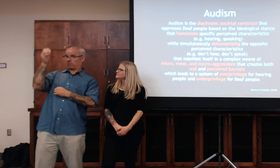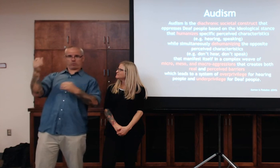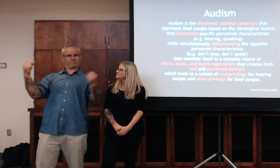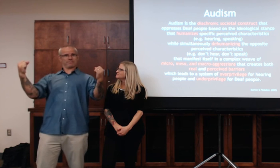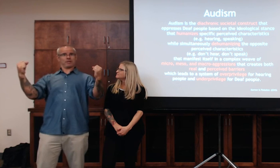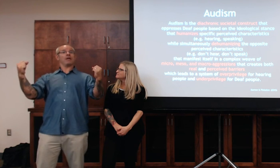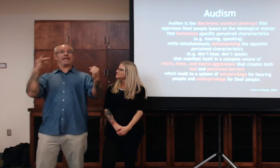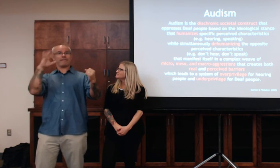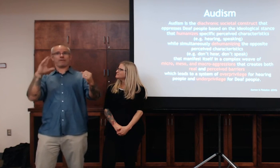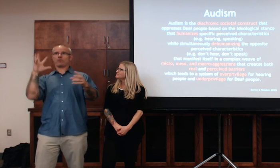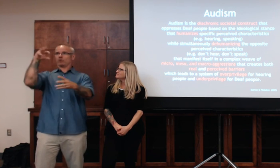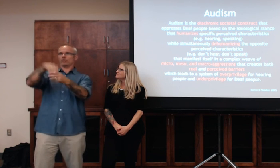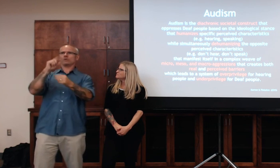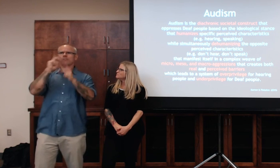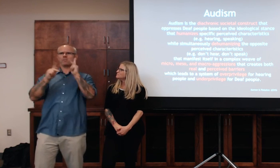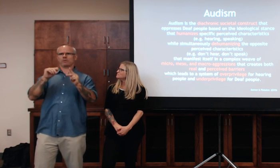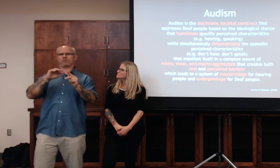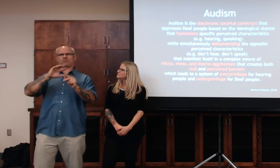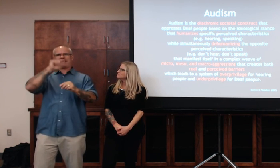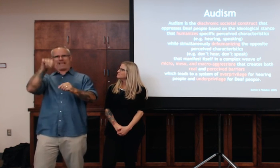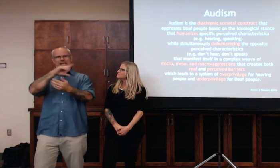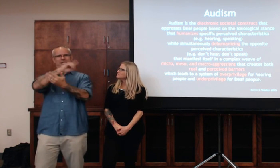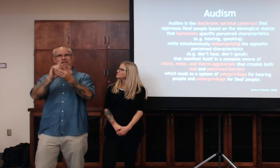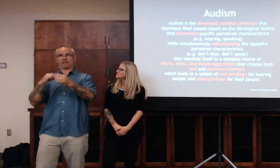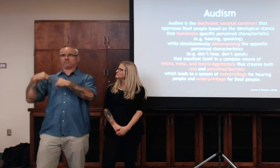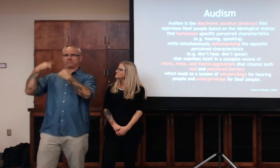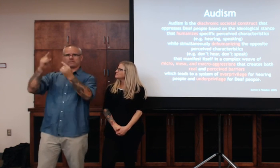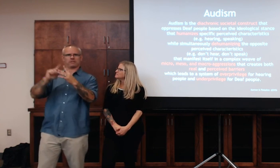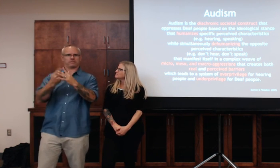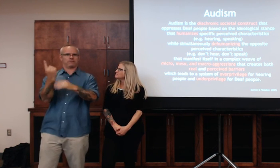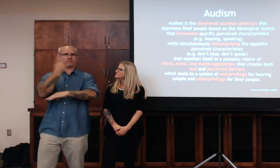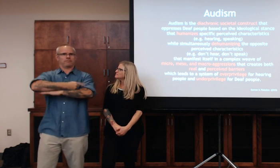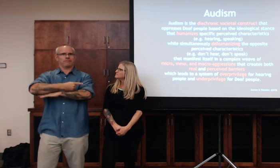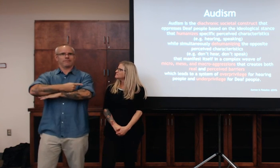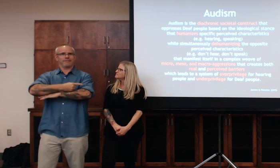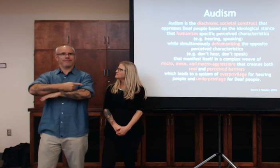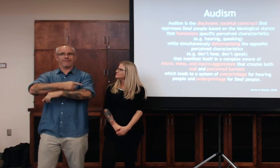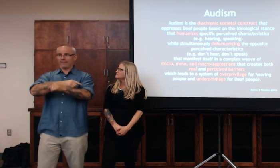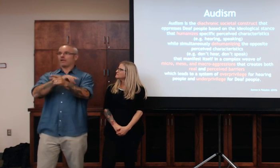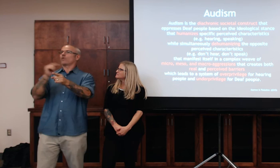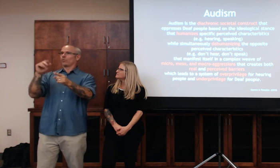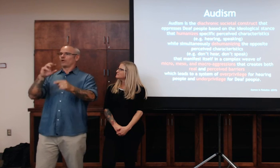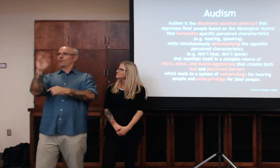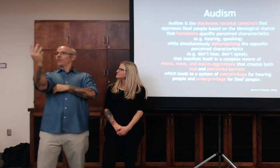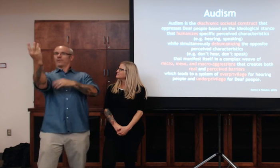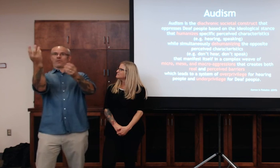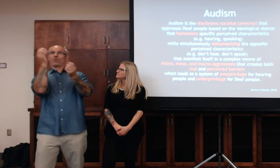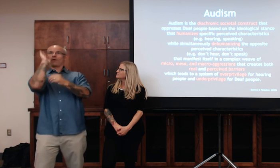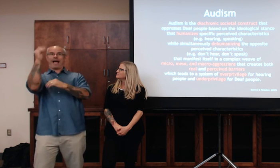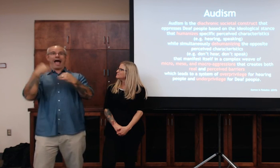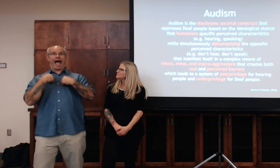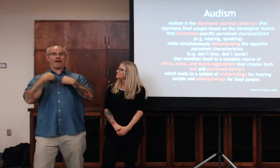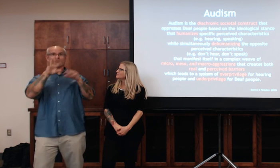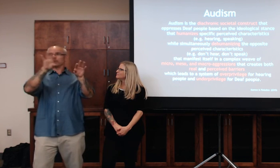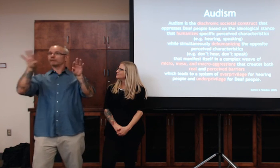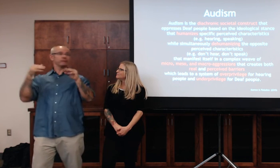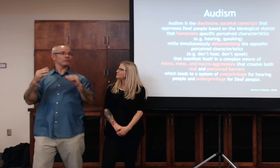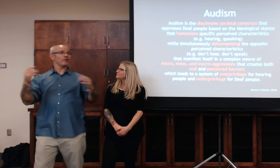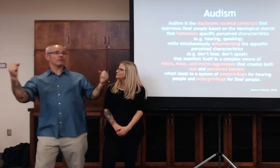hear. Conceptually, if you want to include deaf people thinking about sign language, that's what you should have done from day one, having that camera that has the